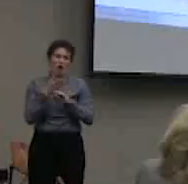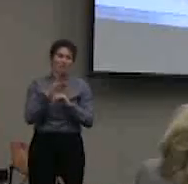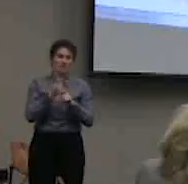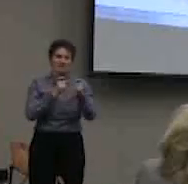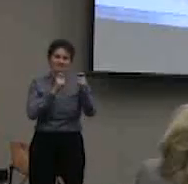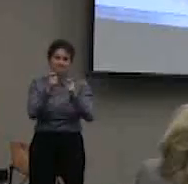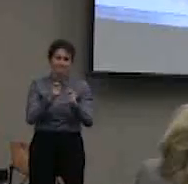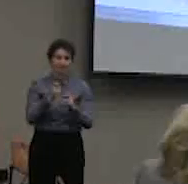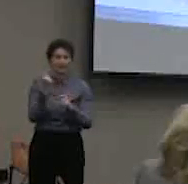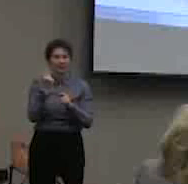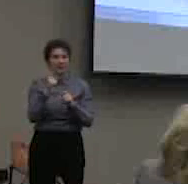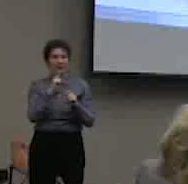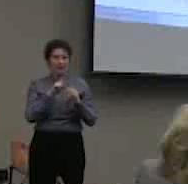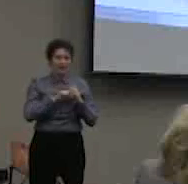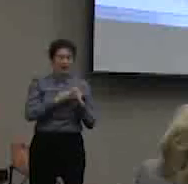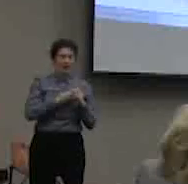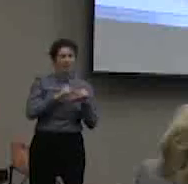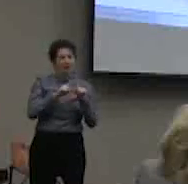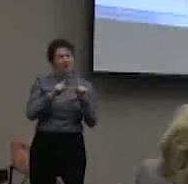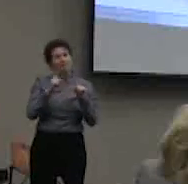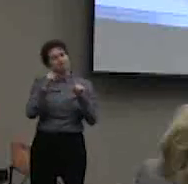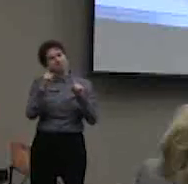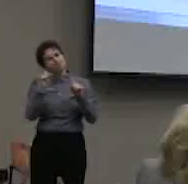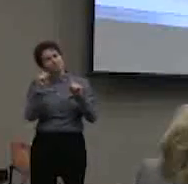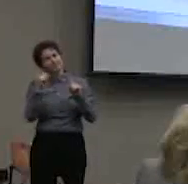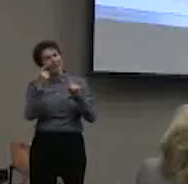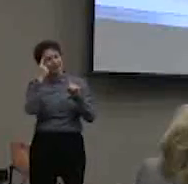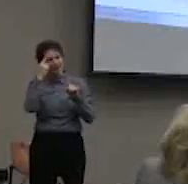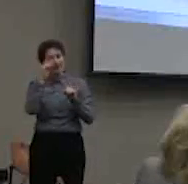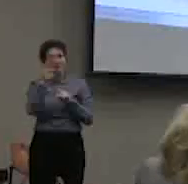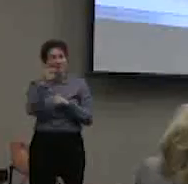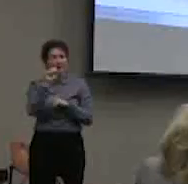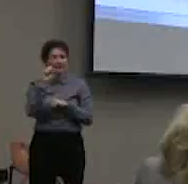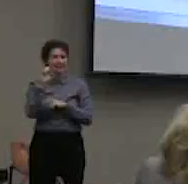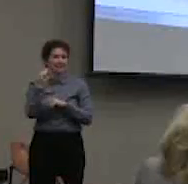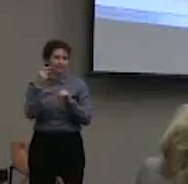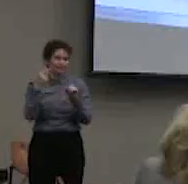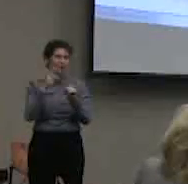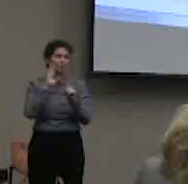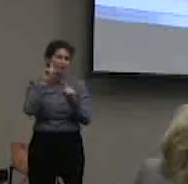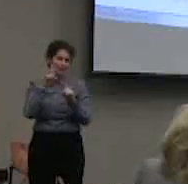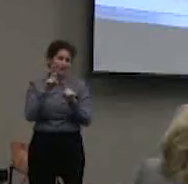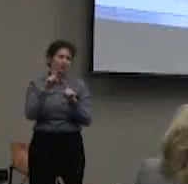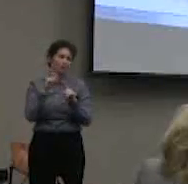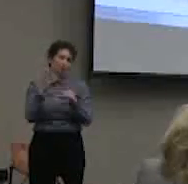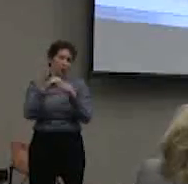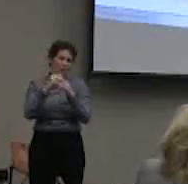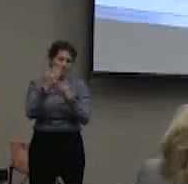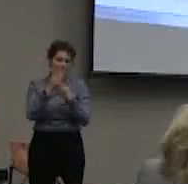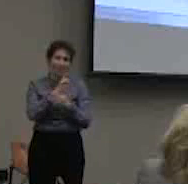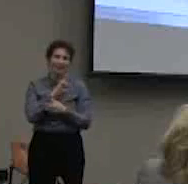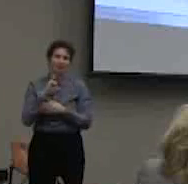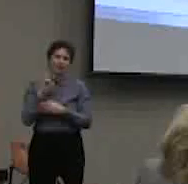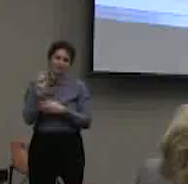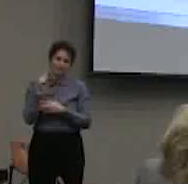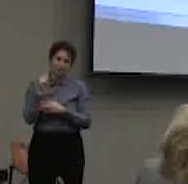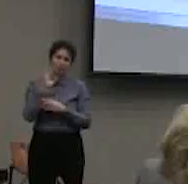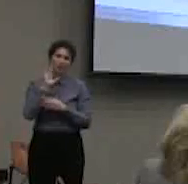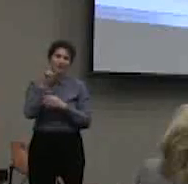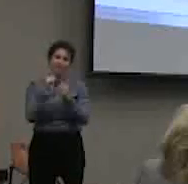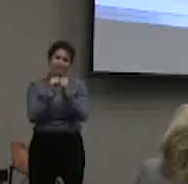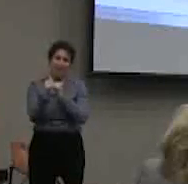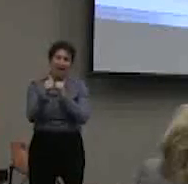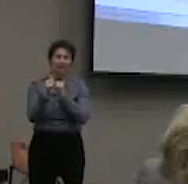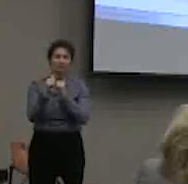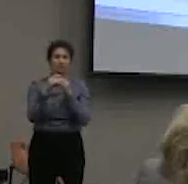out of the gate. But yes, I think ultimately Bessie will need to, including per the legislation, pass a set of